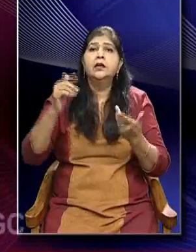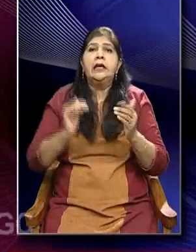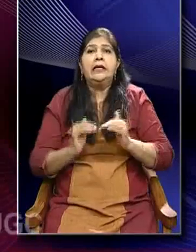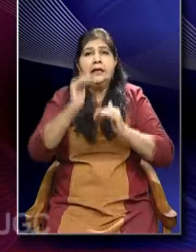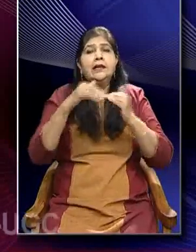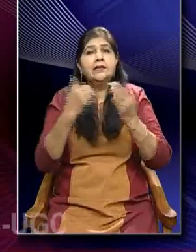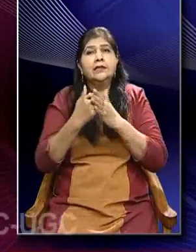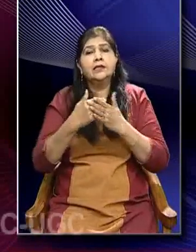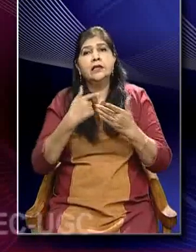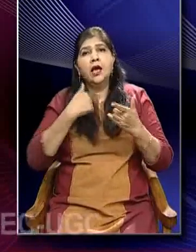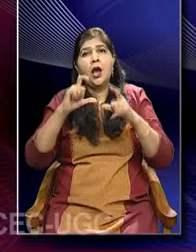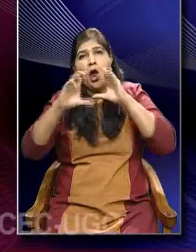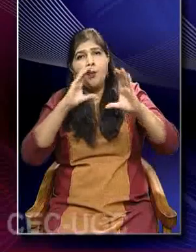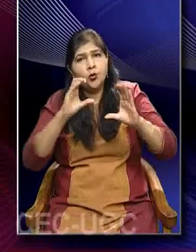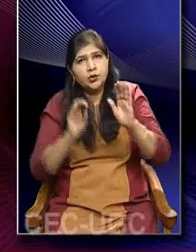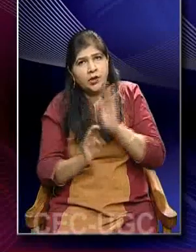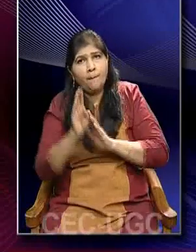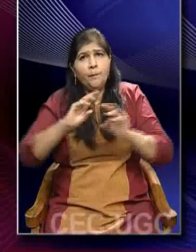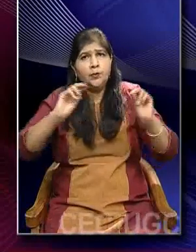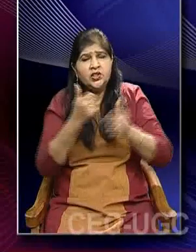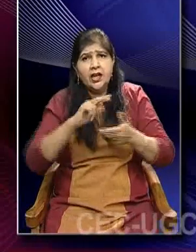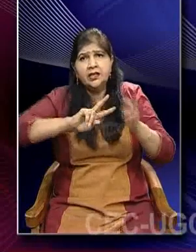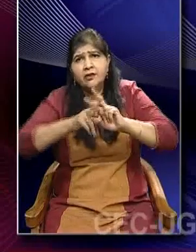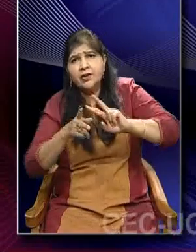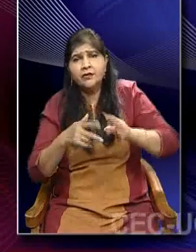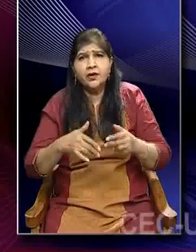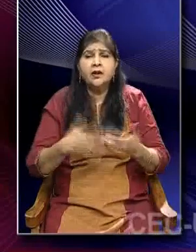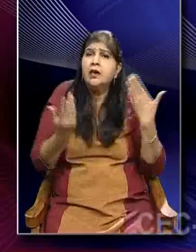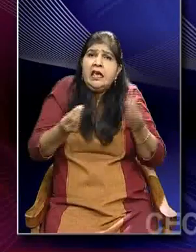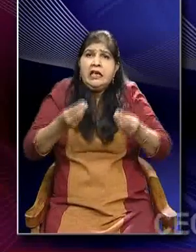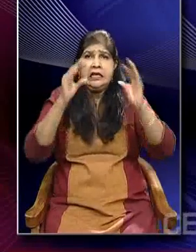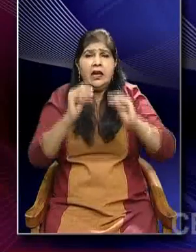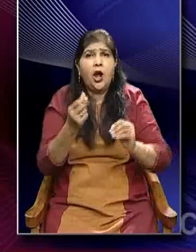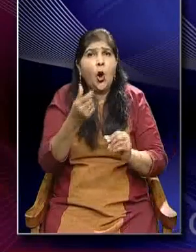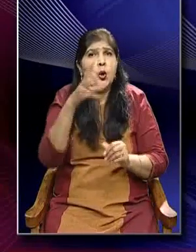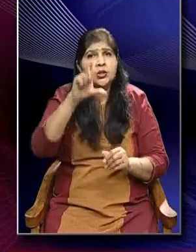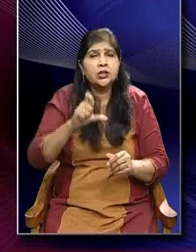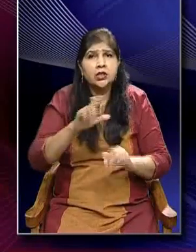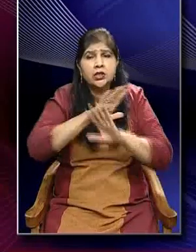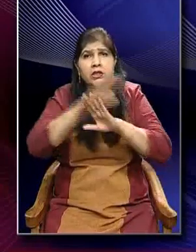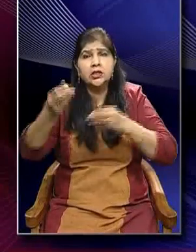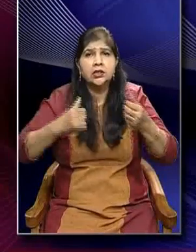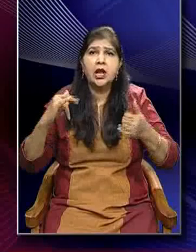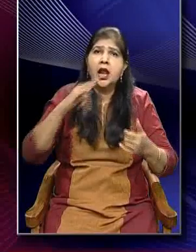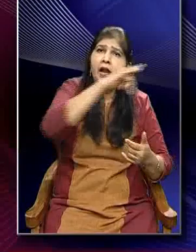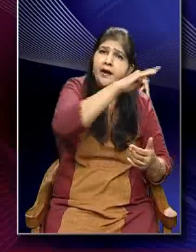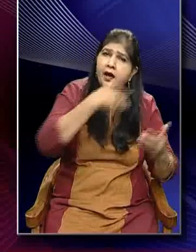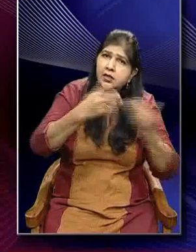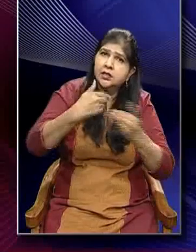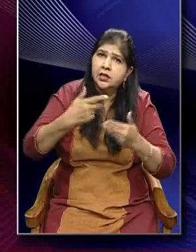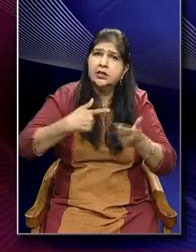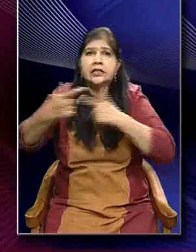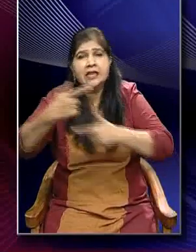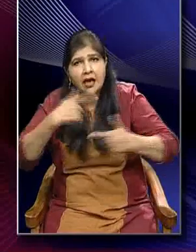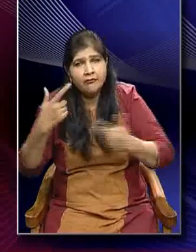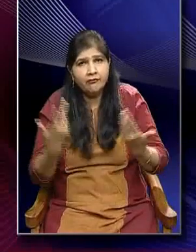rise of communication revolution, cost of transport, of